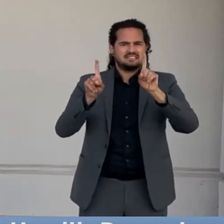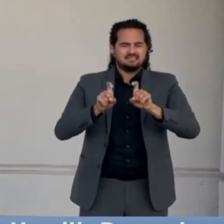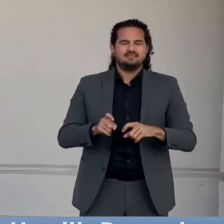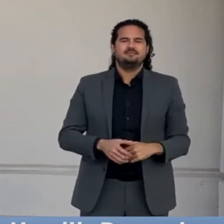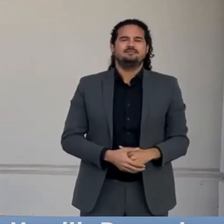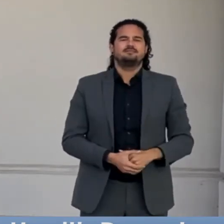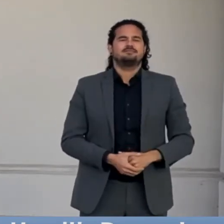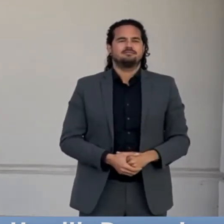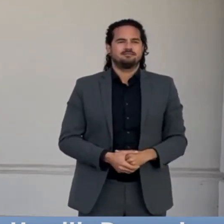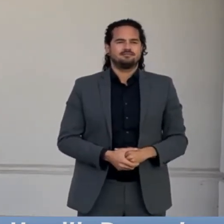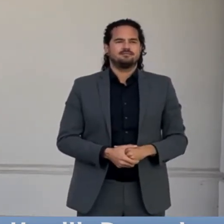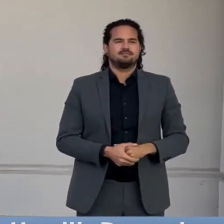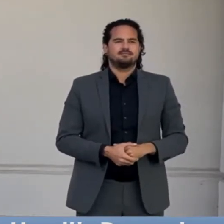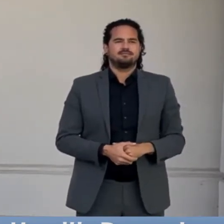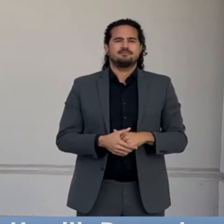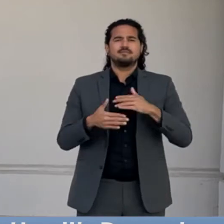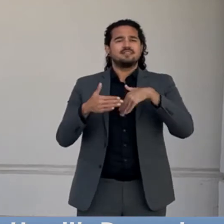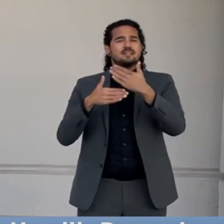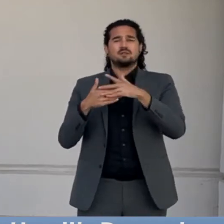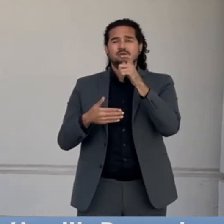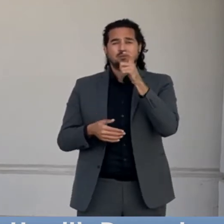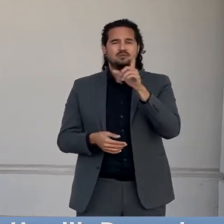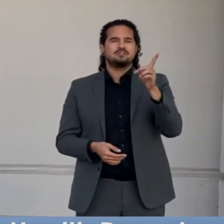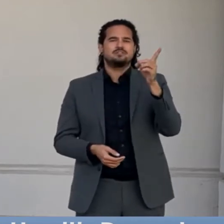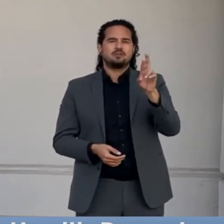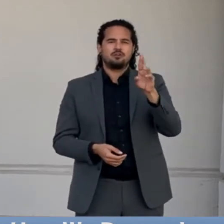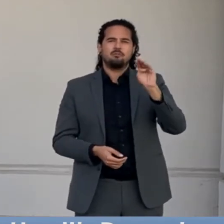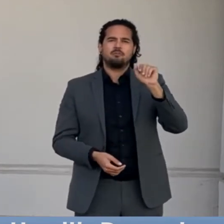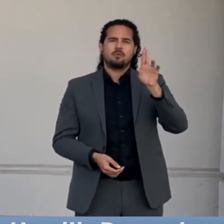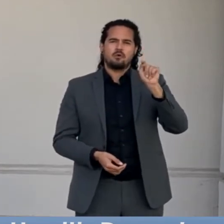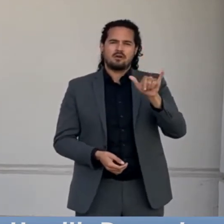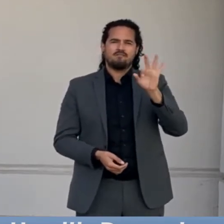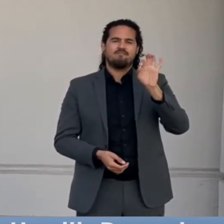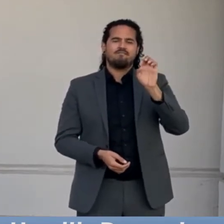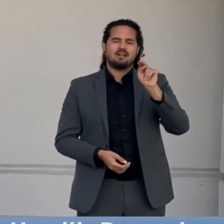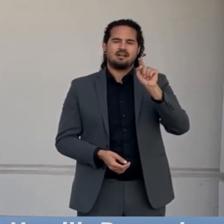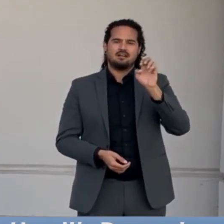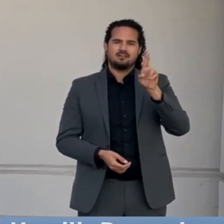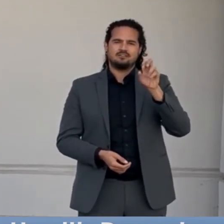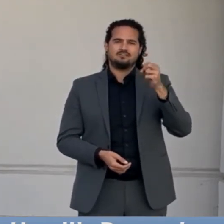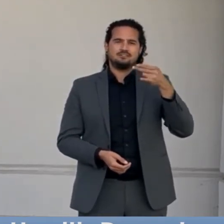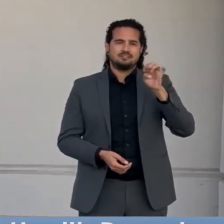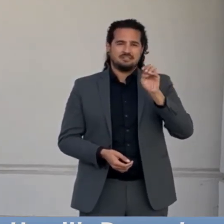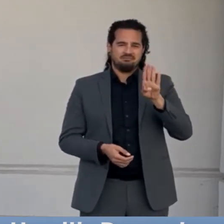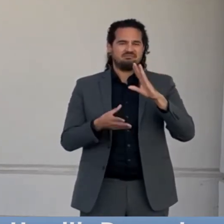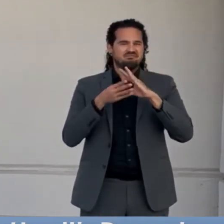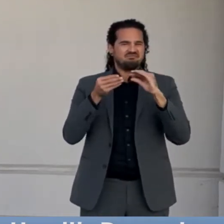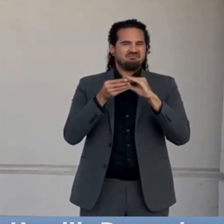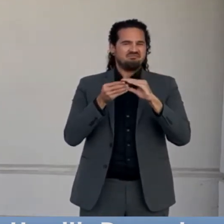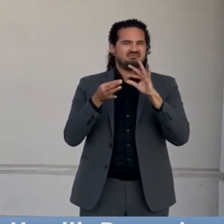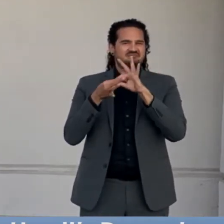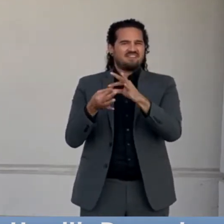We'll now bring up Dr. Marty Fensterscheid to discuss the updates with the vaccine situation.